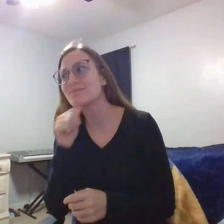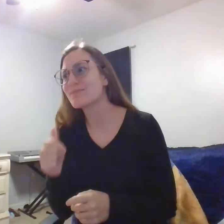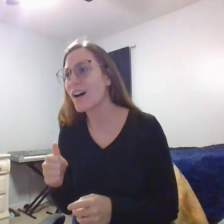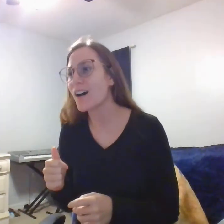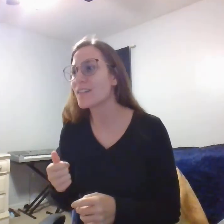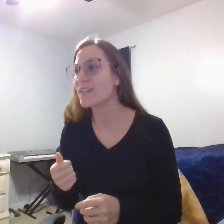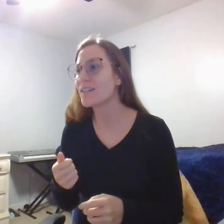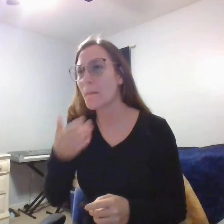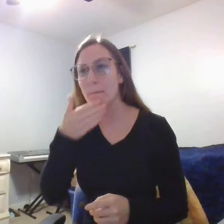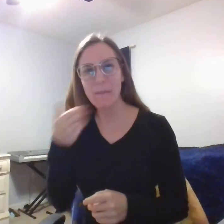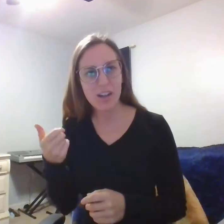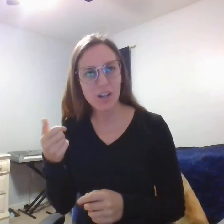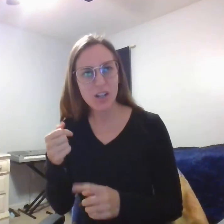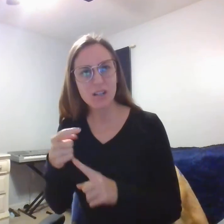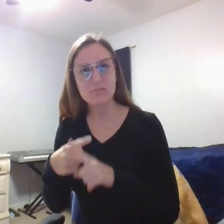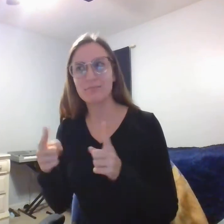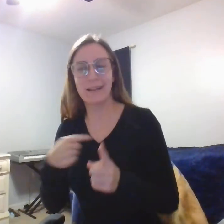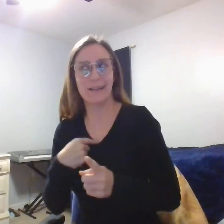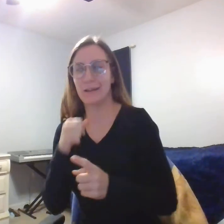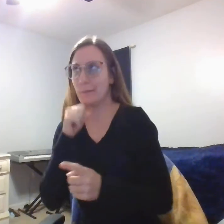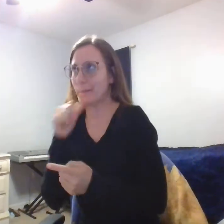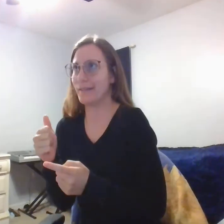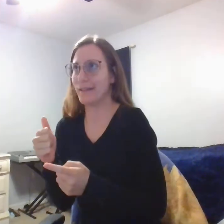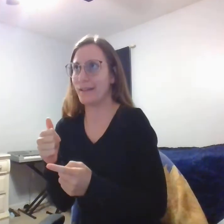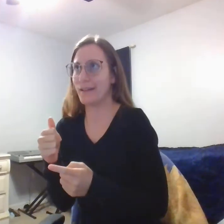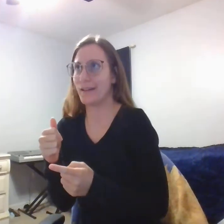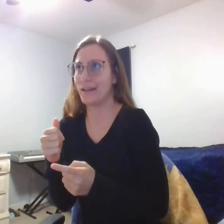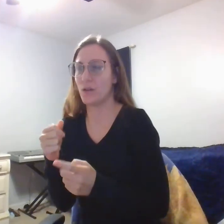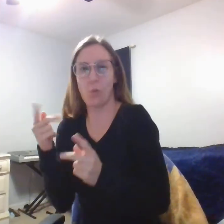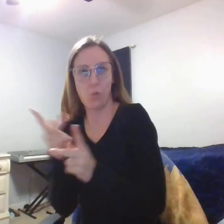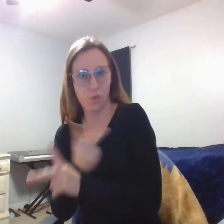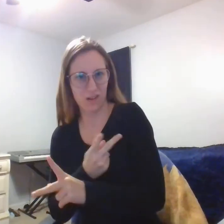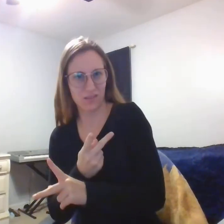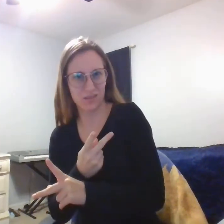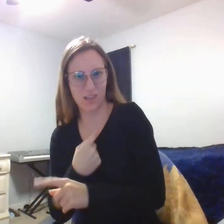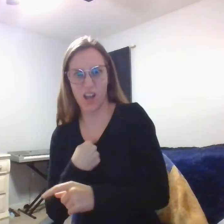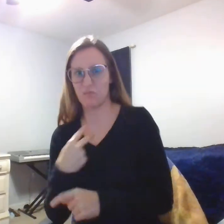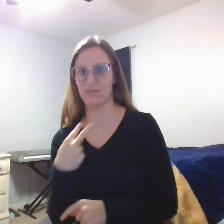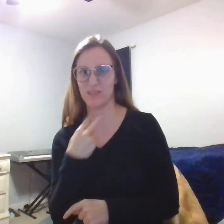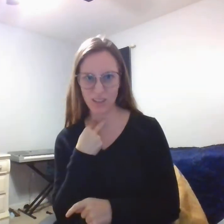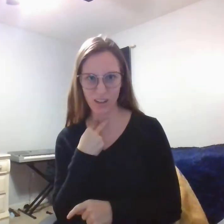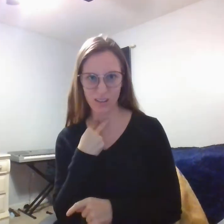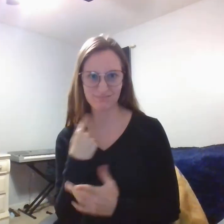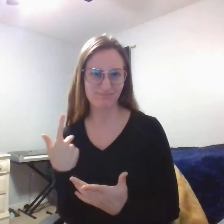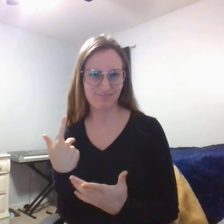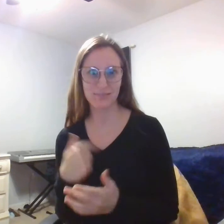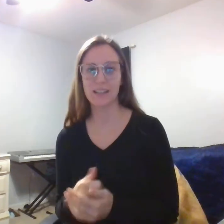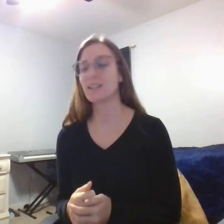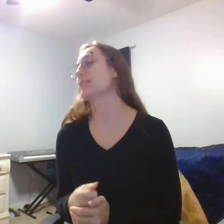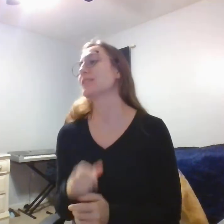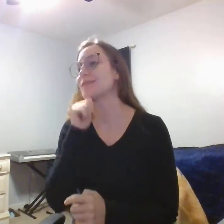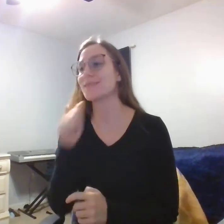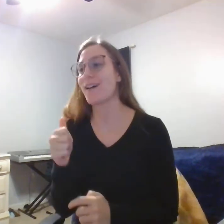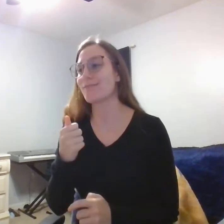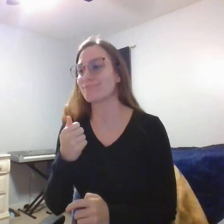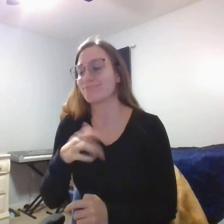kind of stuck in the same place. And I don't know, it doesn't feel good. If I don't think about it too